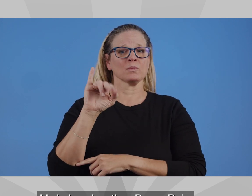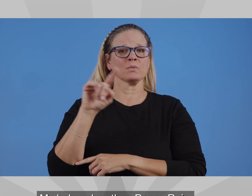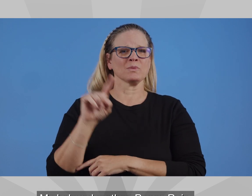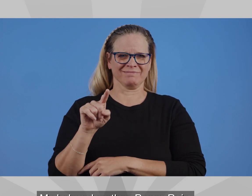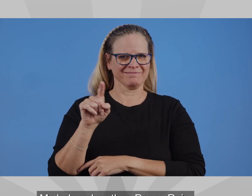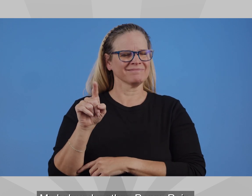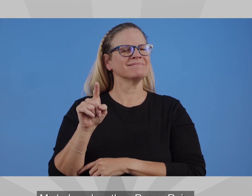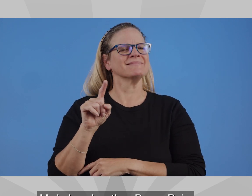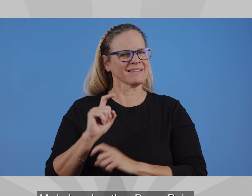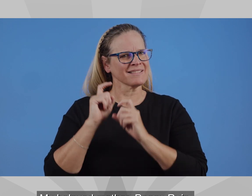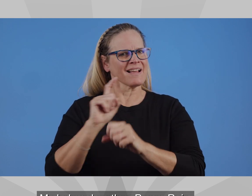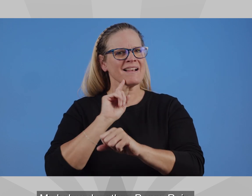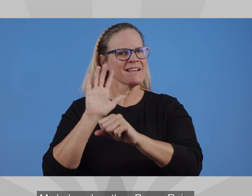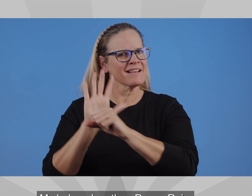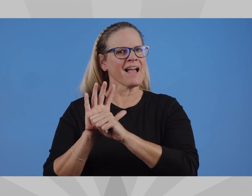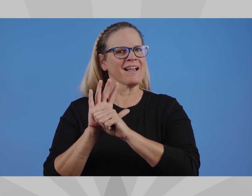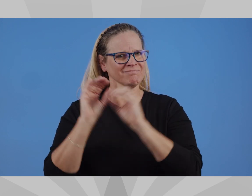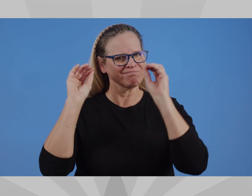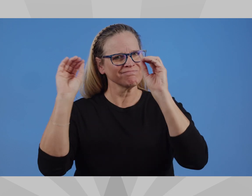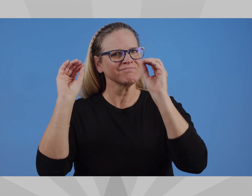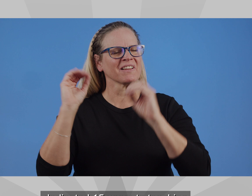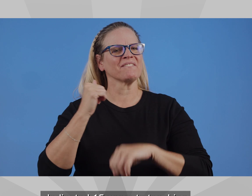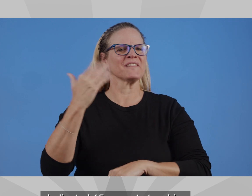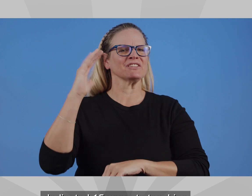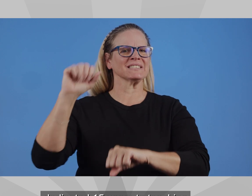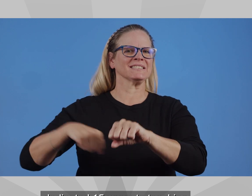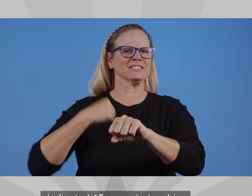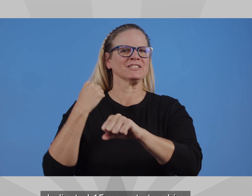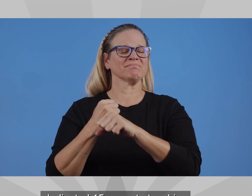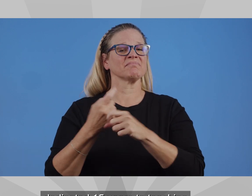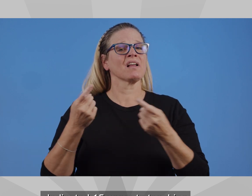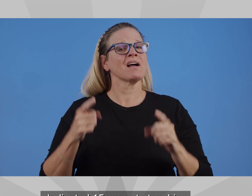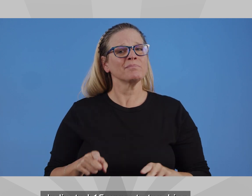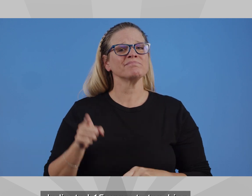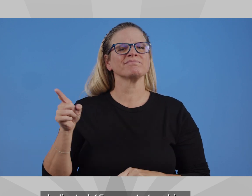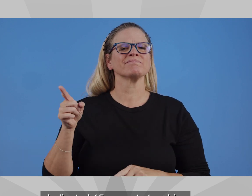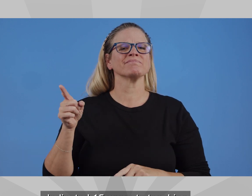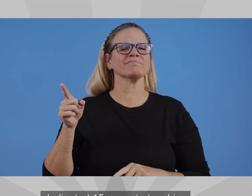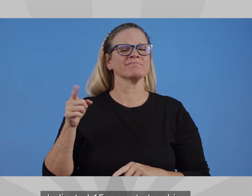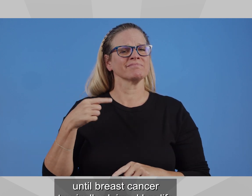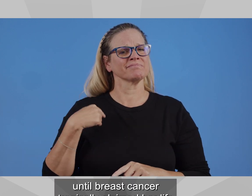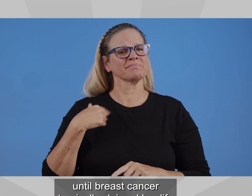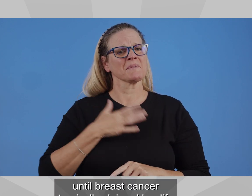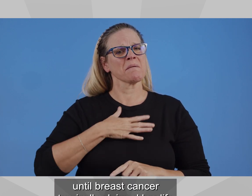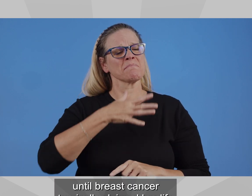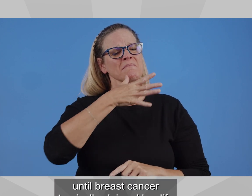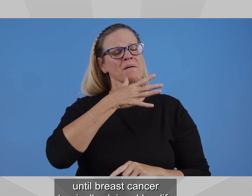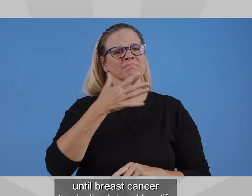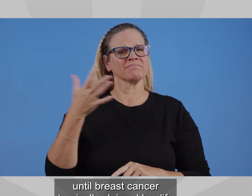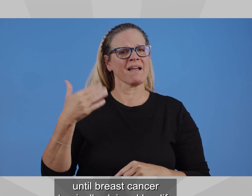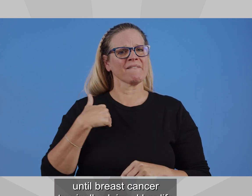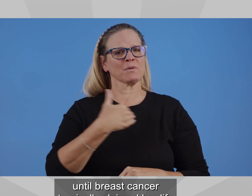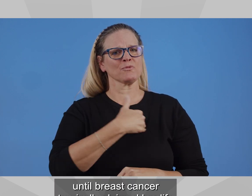My beloved mother, Peggy Ruiz, dedicated 15 years to teaching until